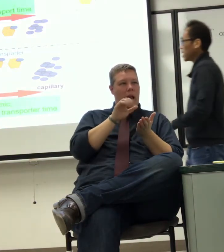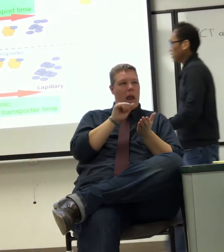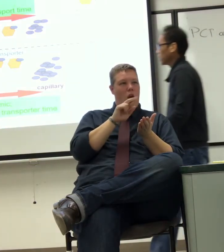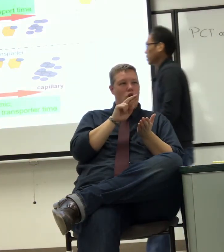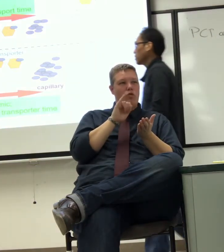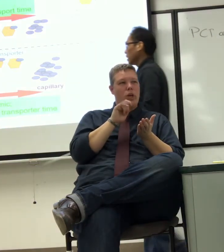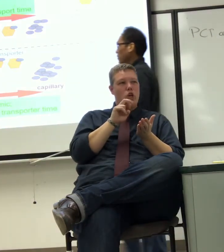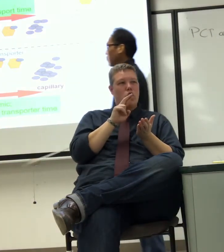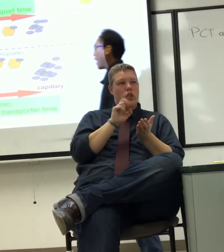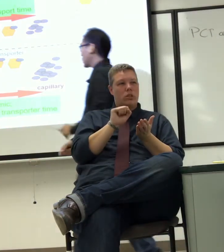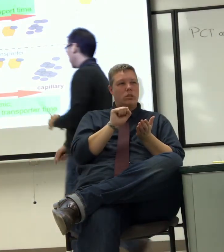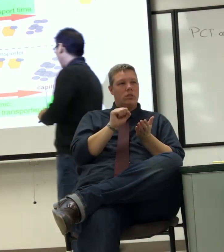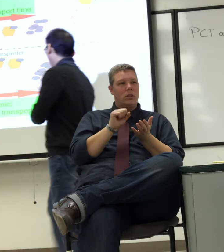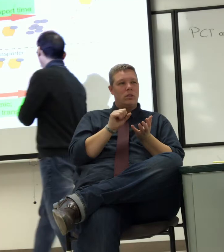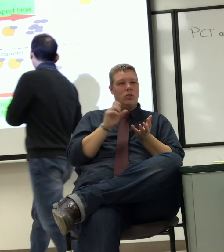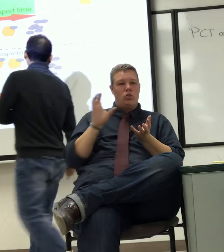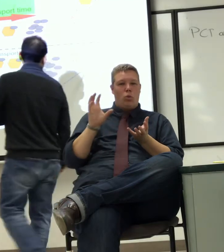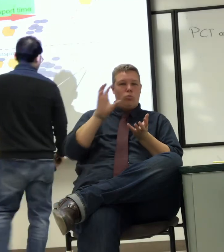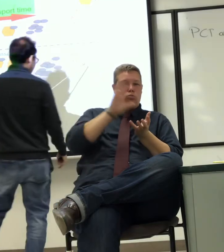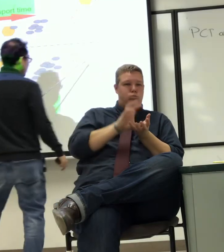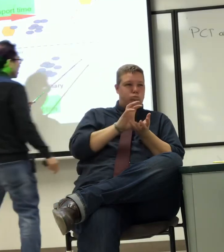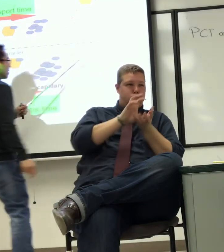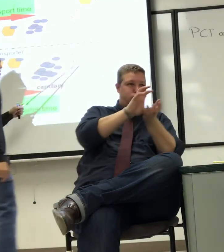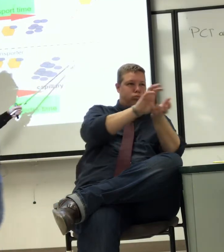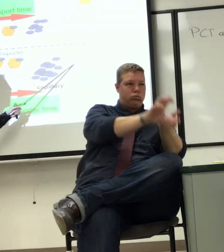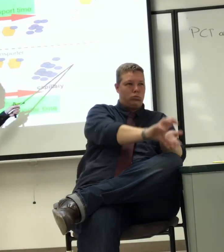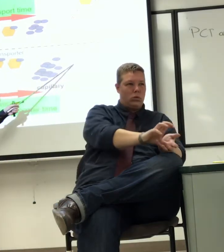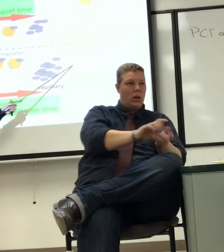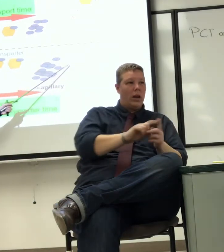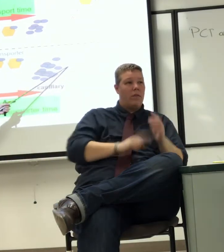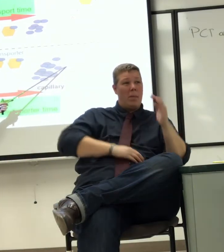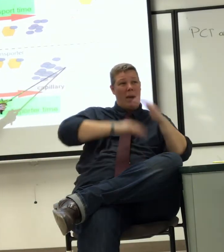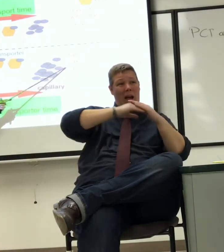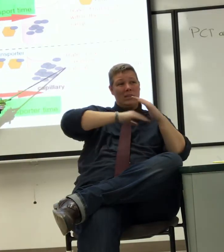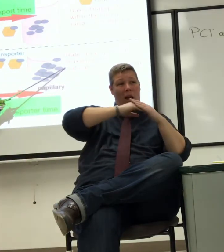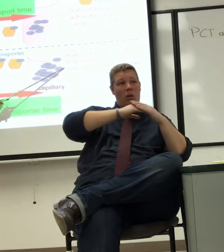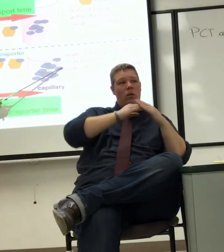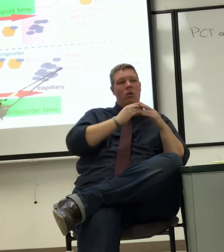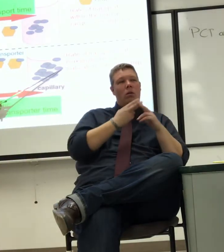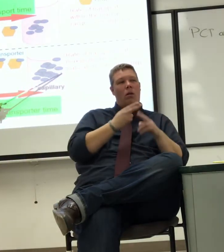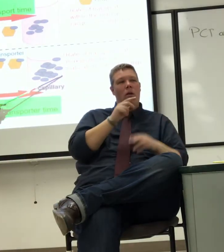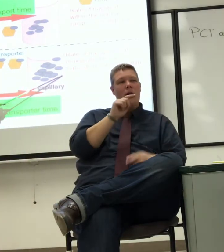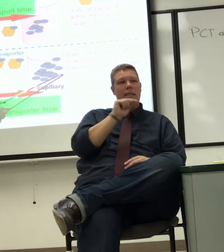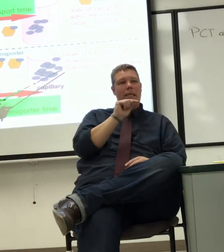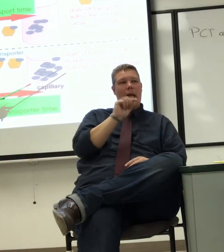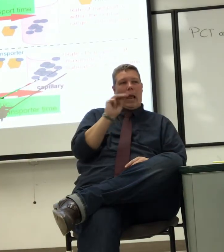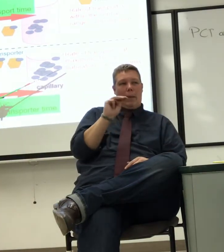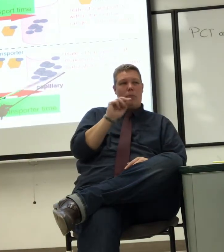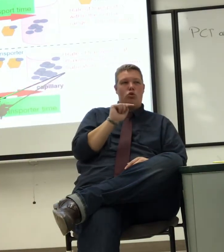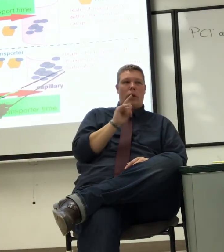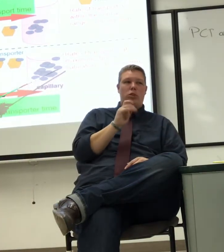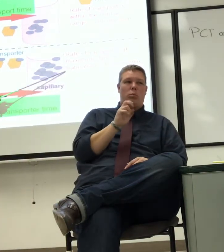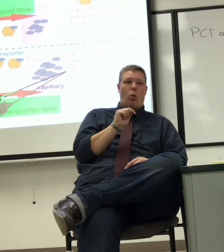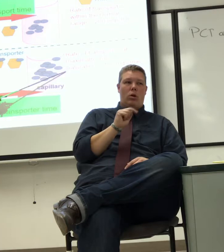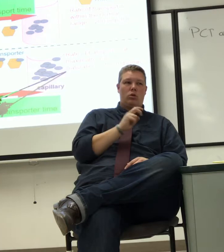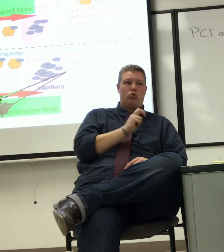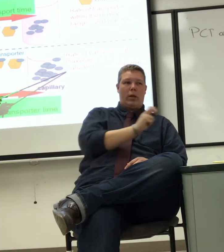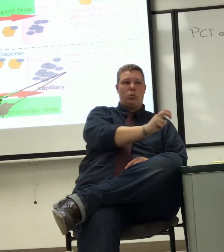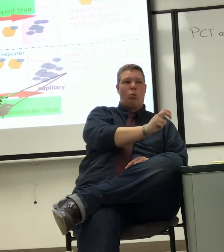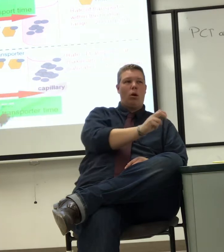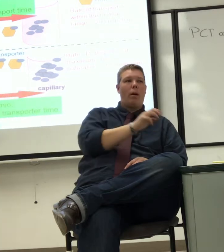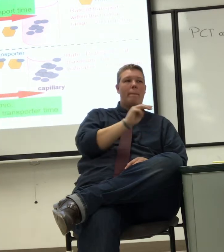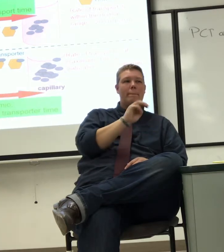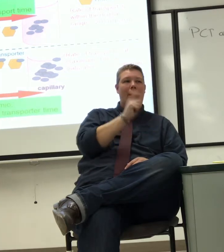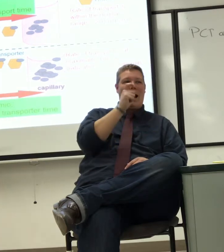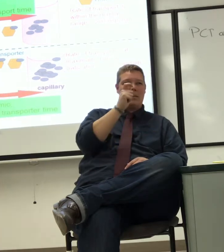certain rate. And if you max them out, they call that TM, transport max, and they also call that saturation.